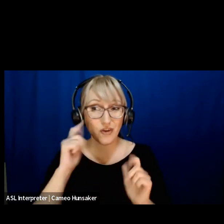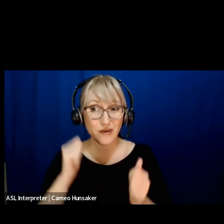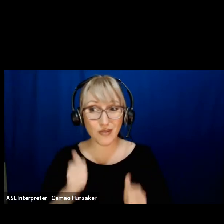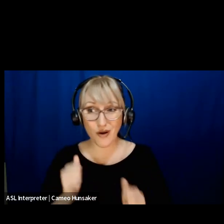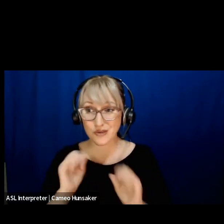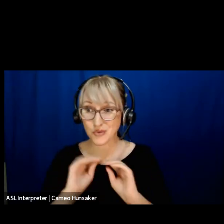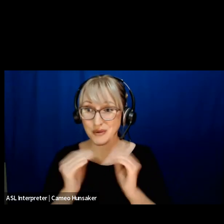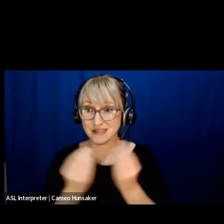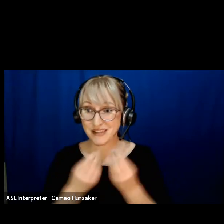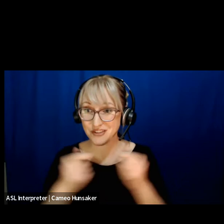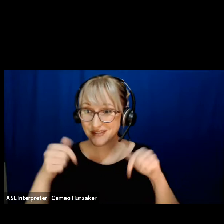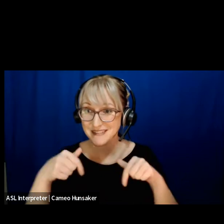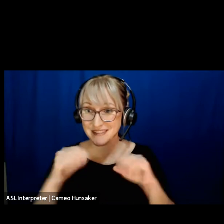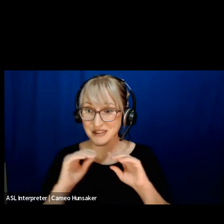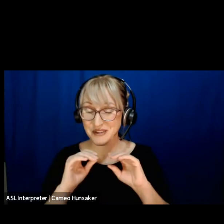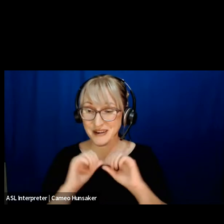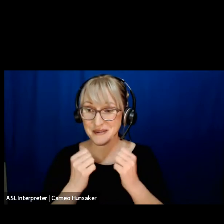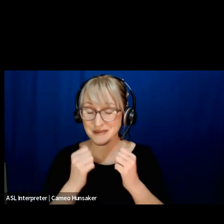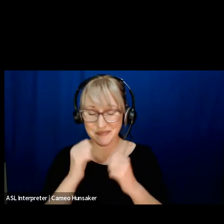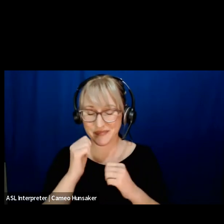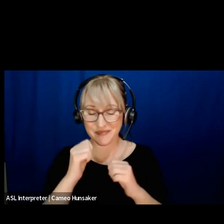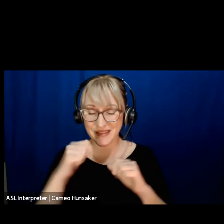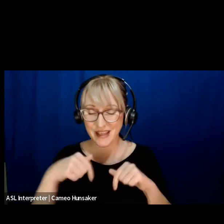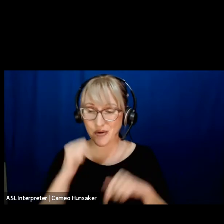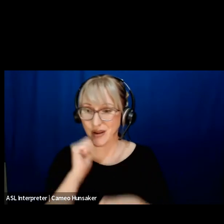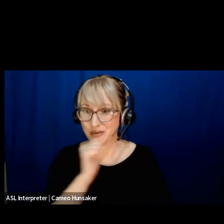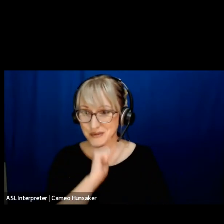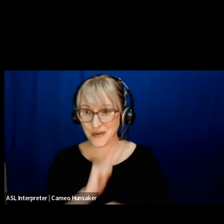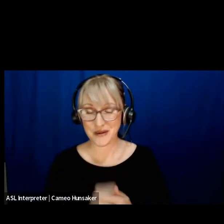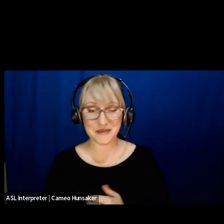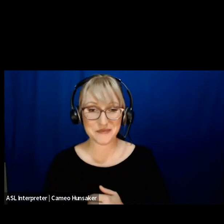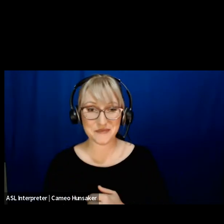here in Arizona. And just a few of those